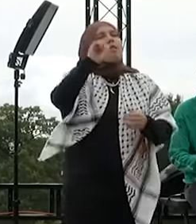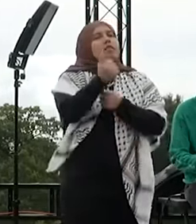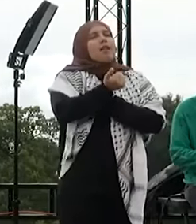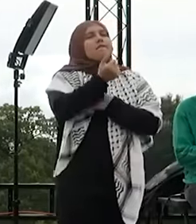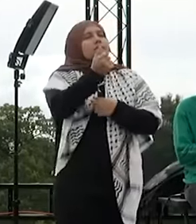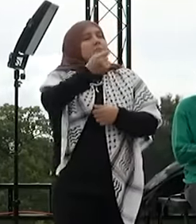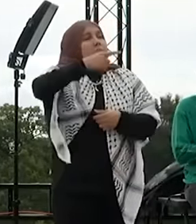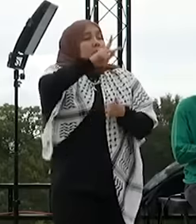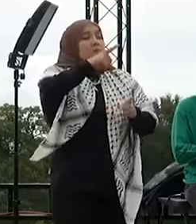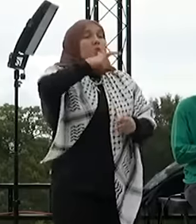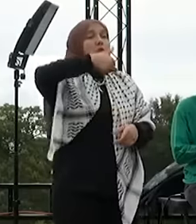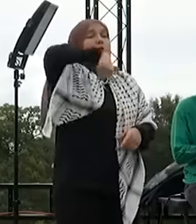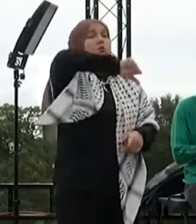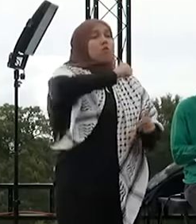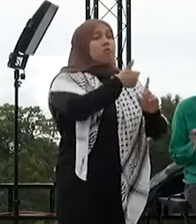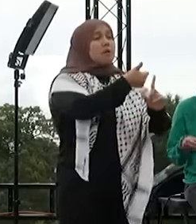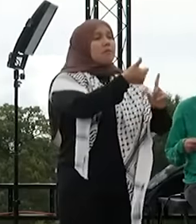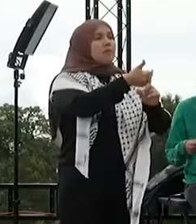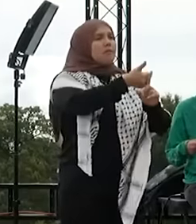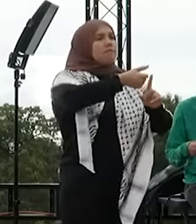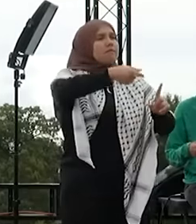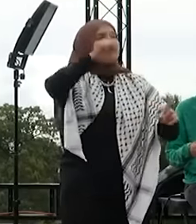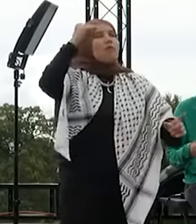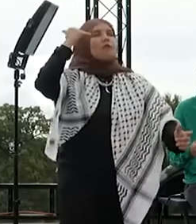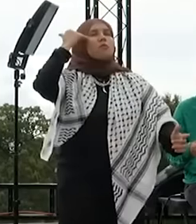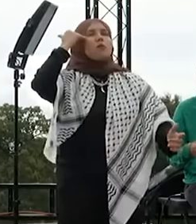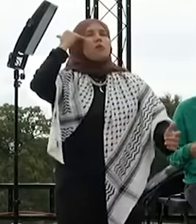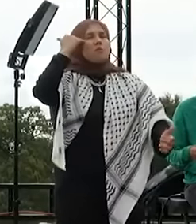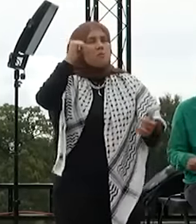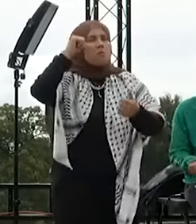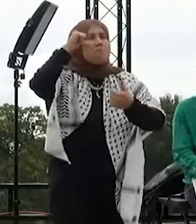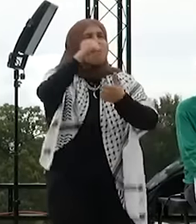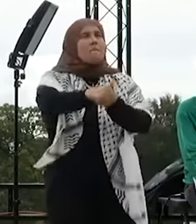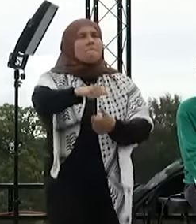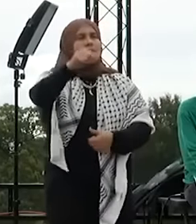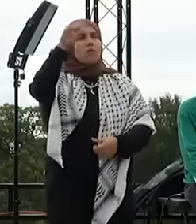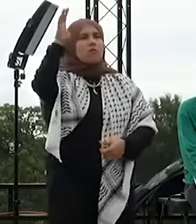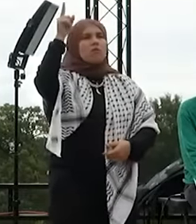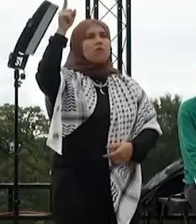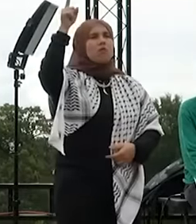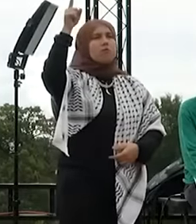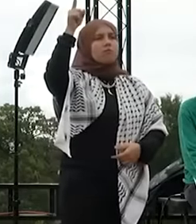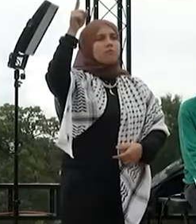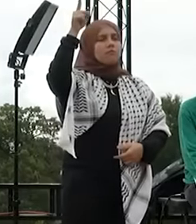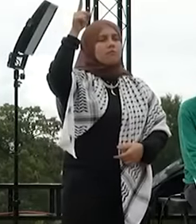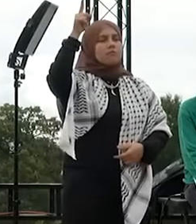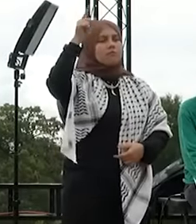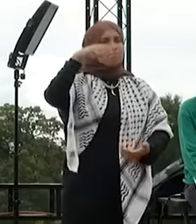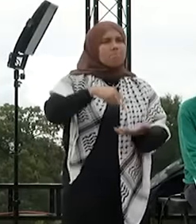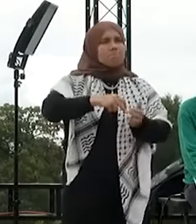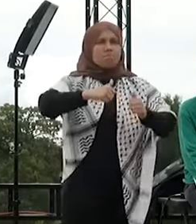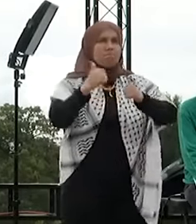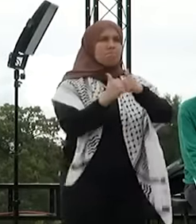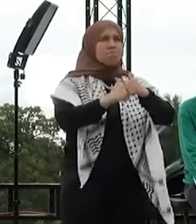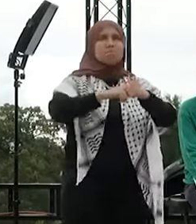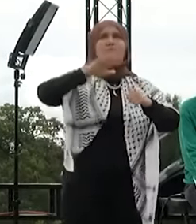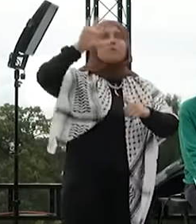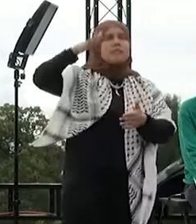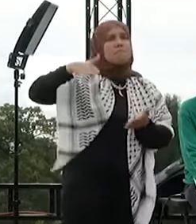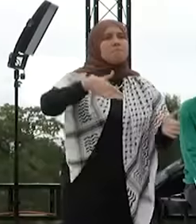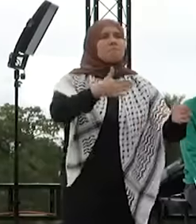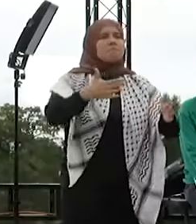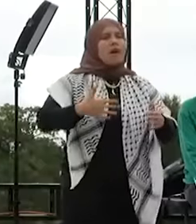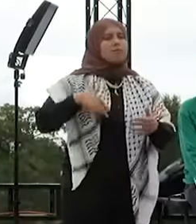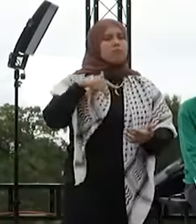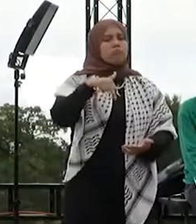those who are God conscious, who stand firm upon His way